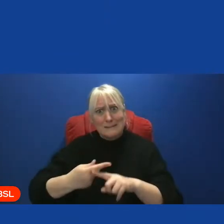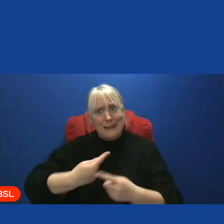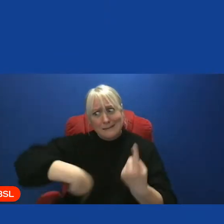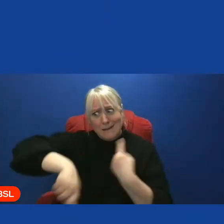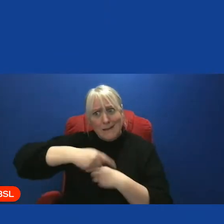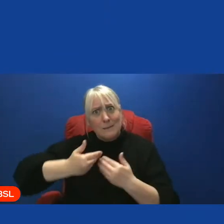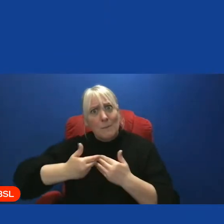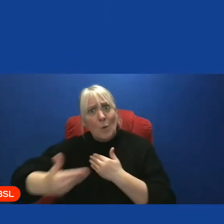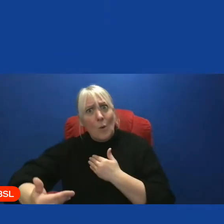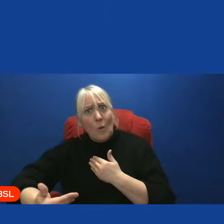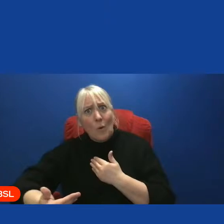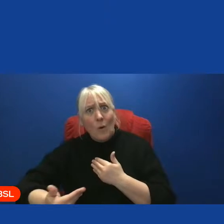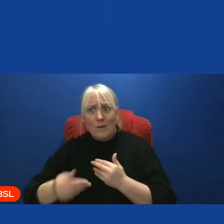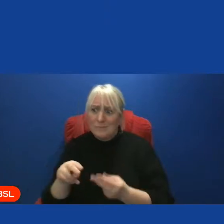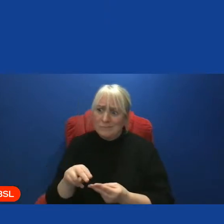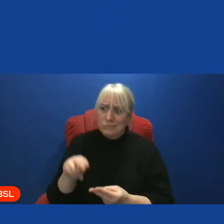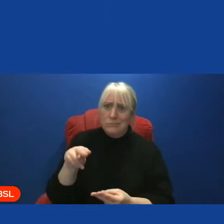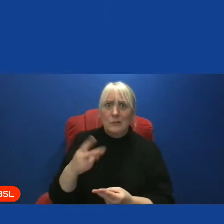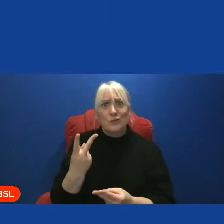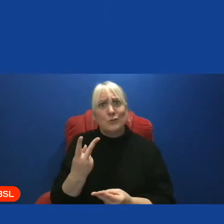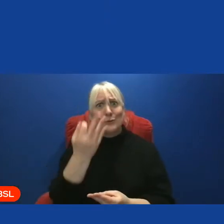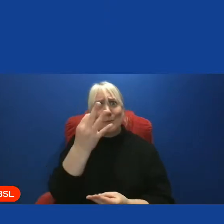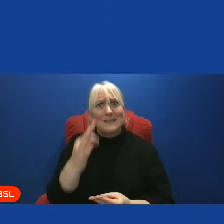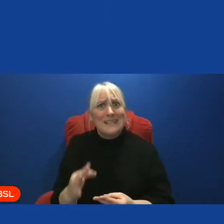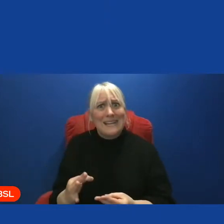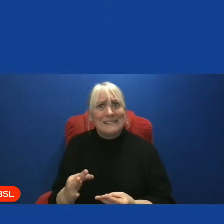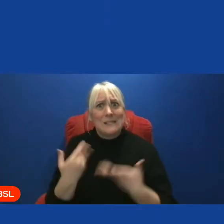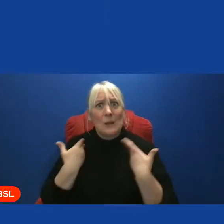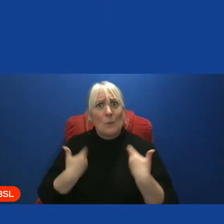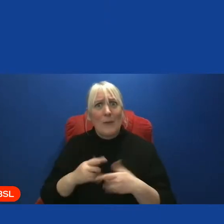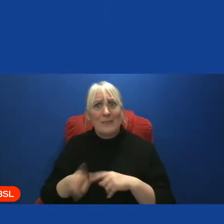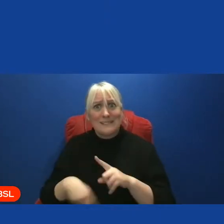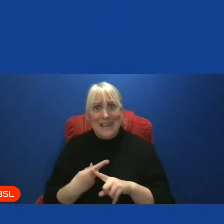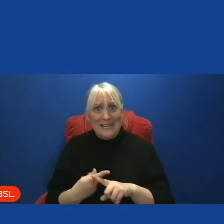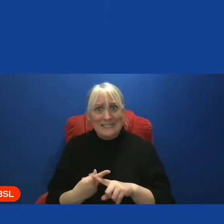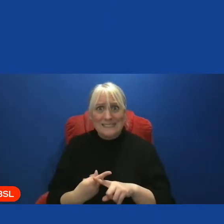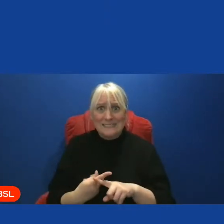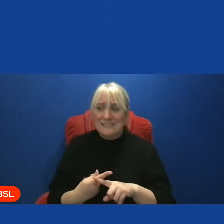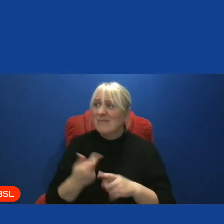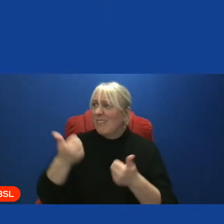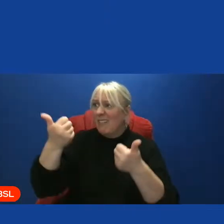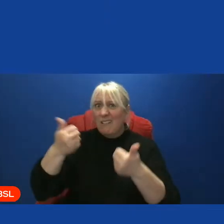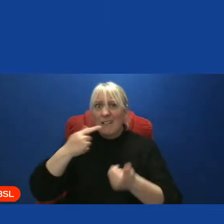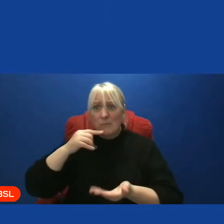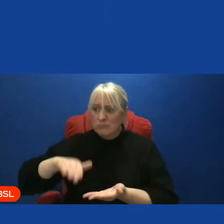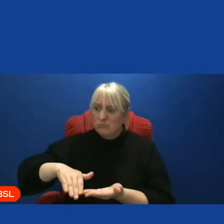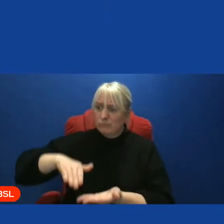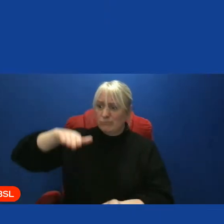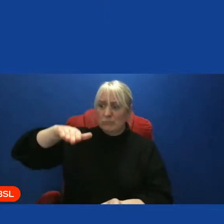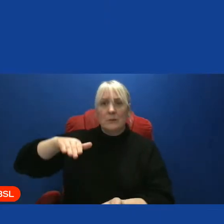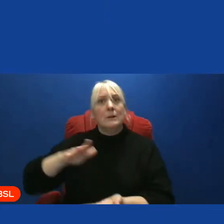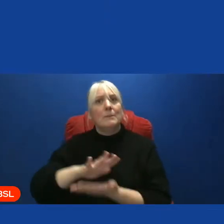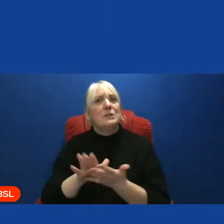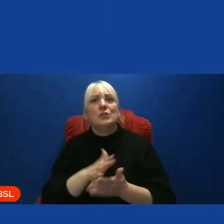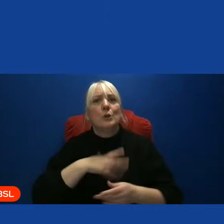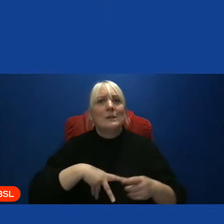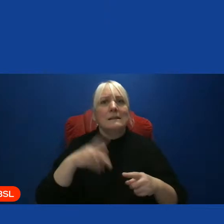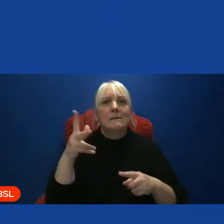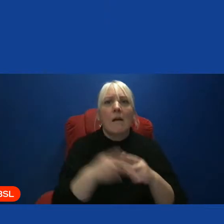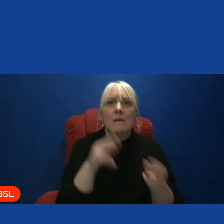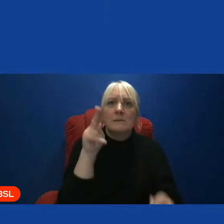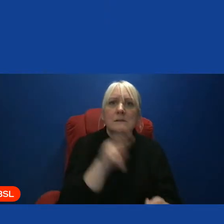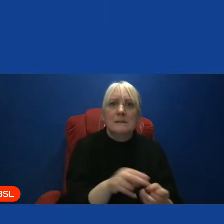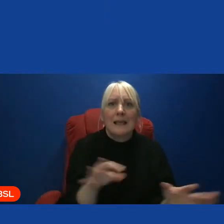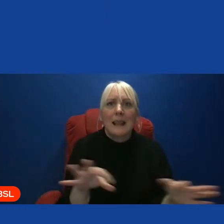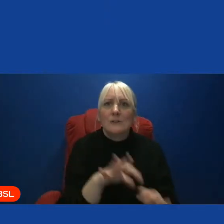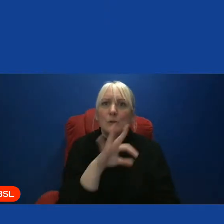light 2% wealth tax. And that all of those would bring in the money and you wouldn't have to have any cuts in benefits